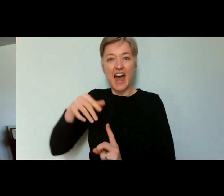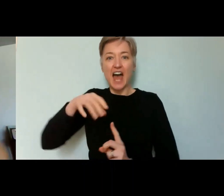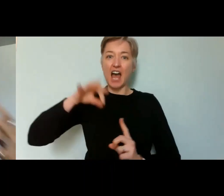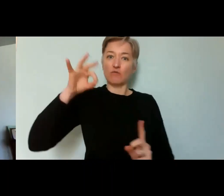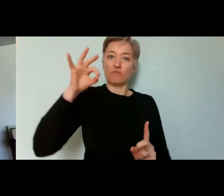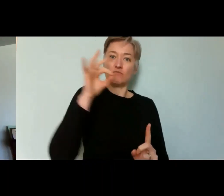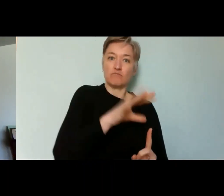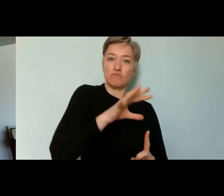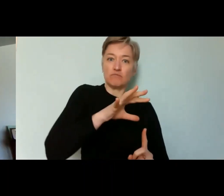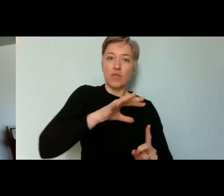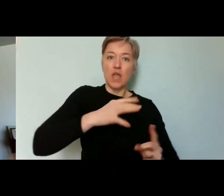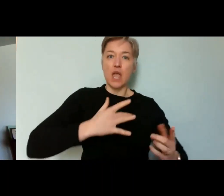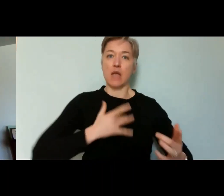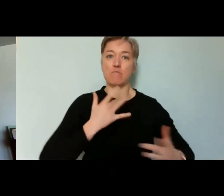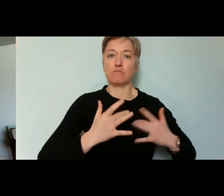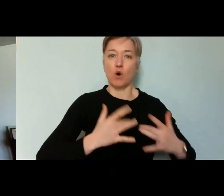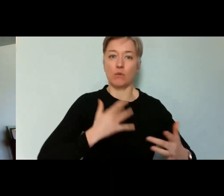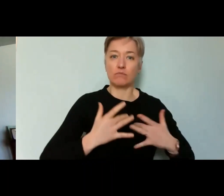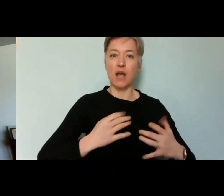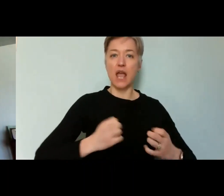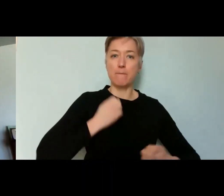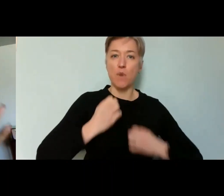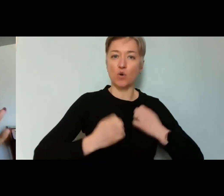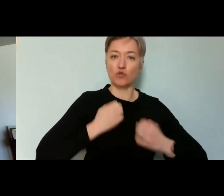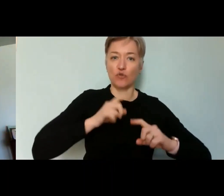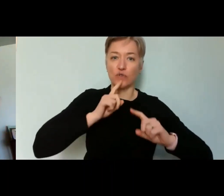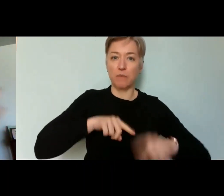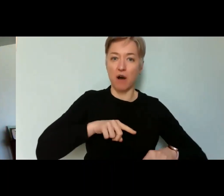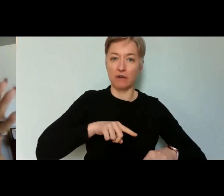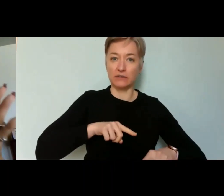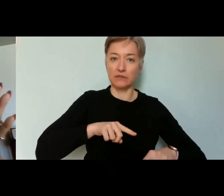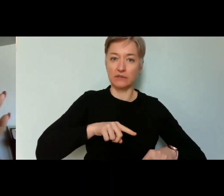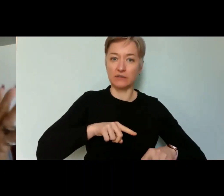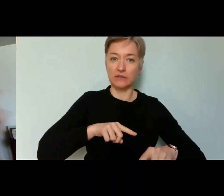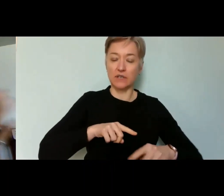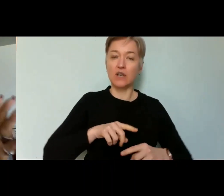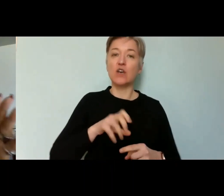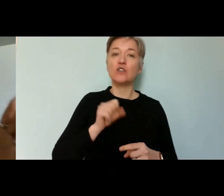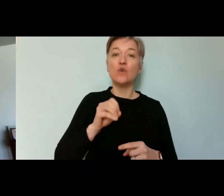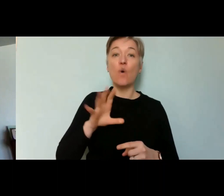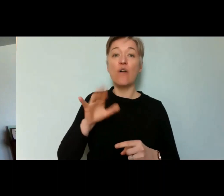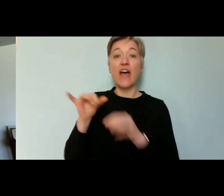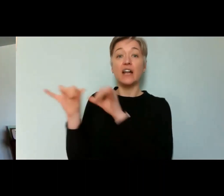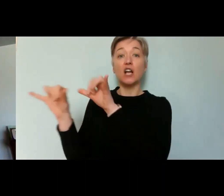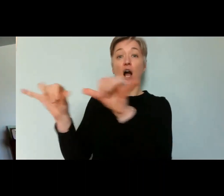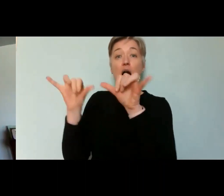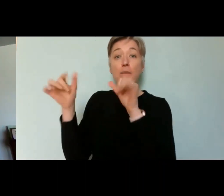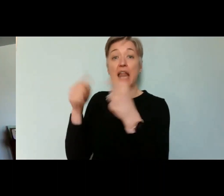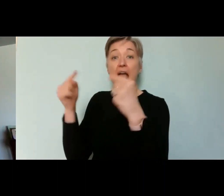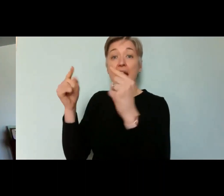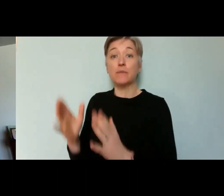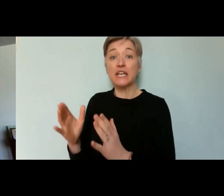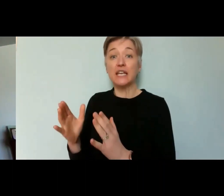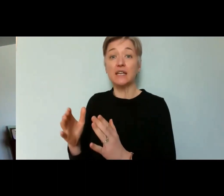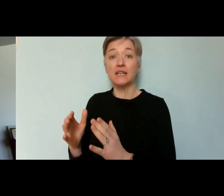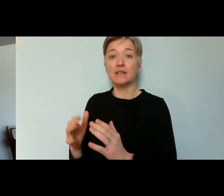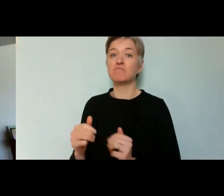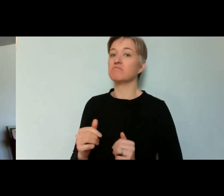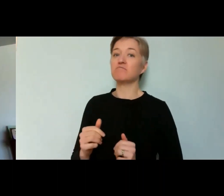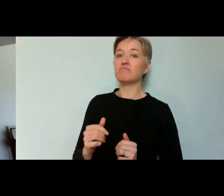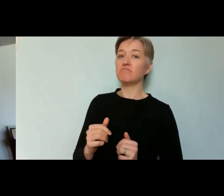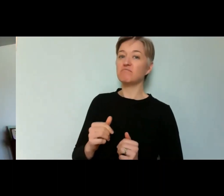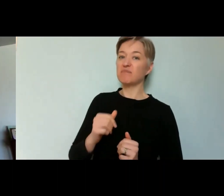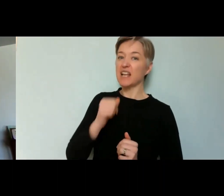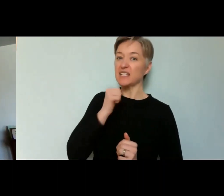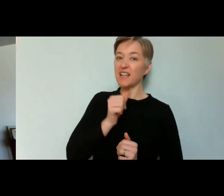emotional responses that happen that make the common enemy no longer a common enemy. And so as